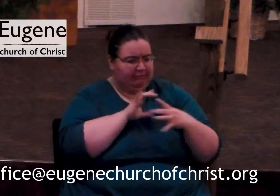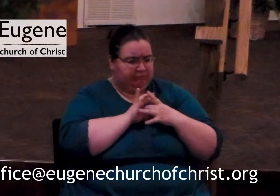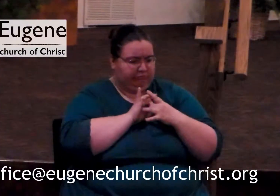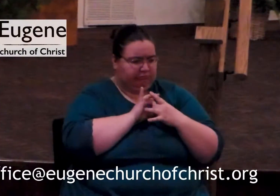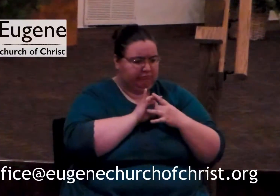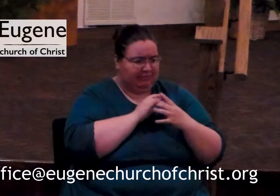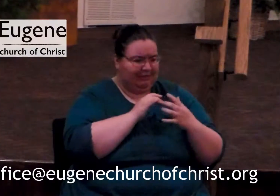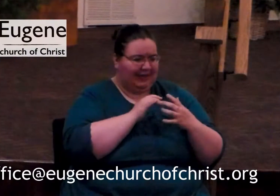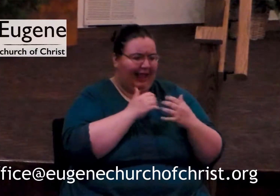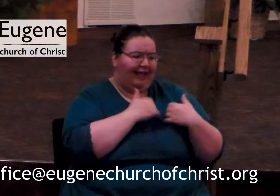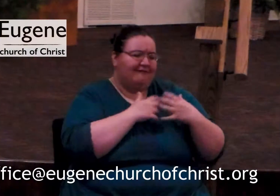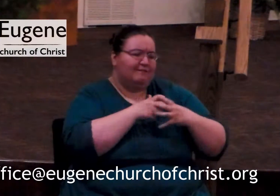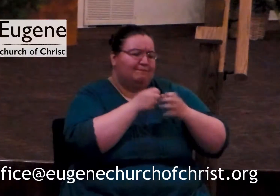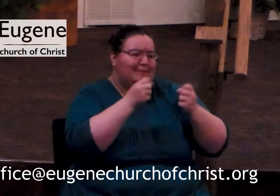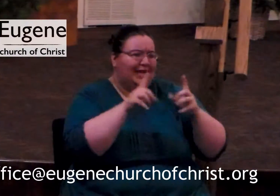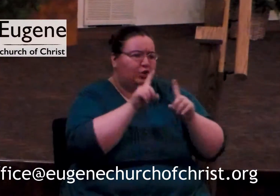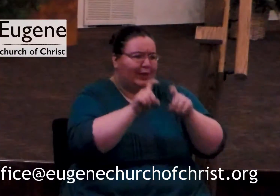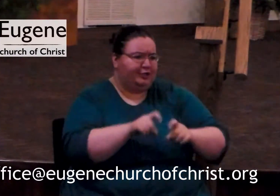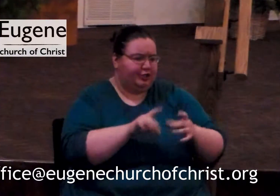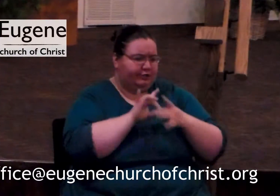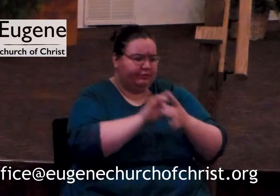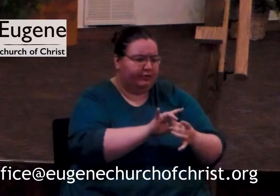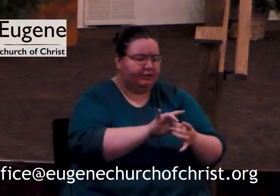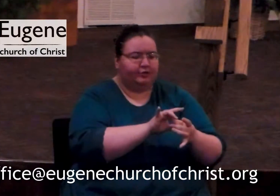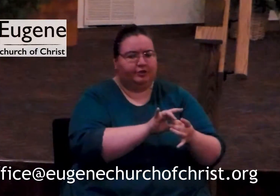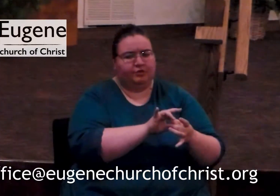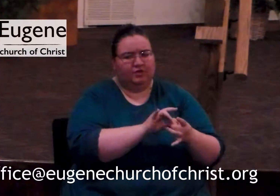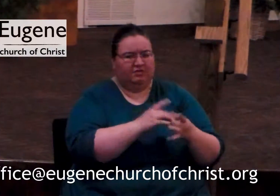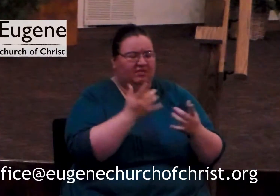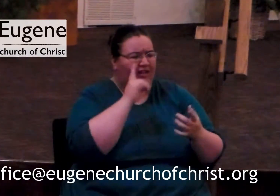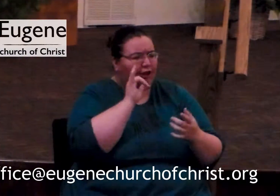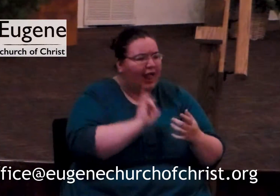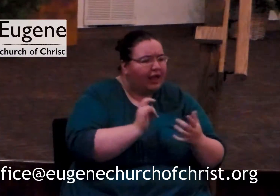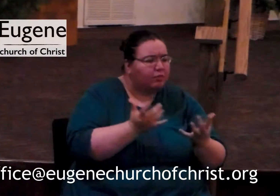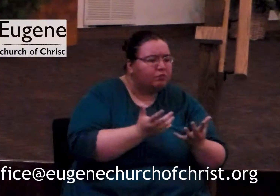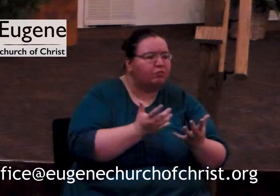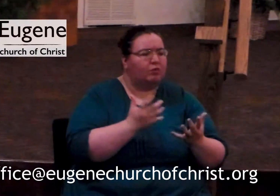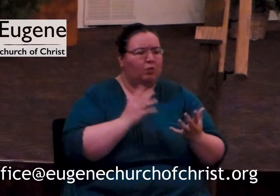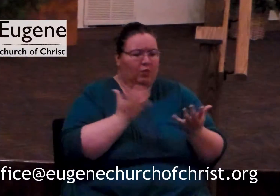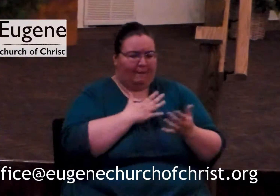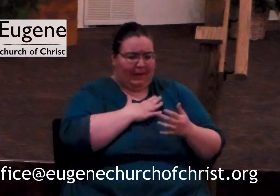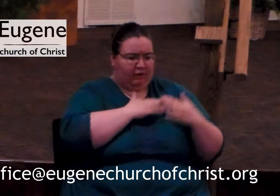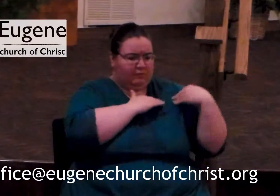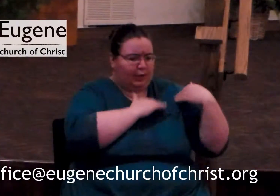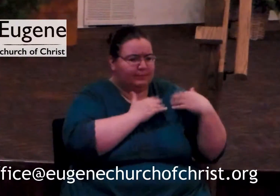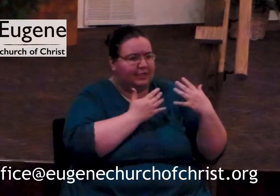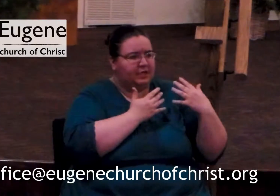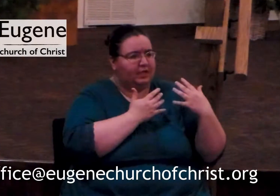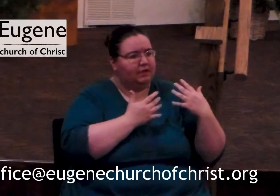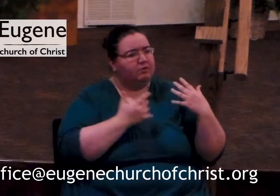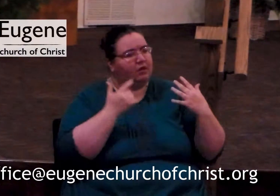and what our responsibilities are. And I thought we would maybe unpack that idea a little more this morning in Matthew chapter 13.